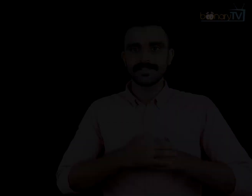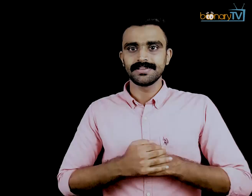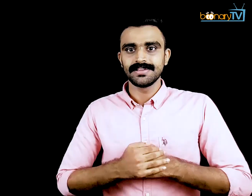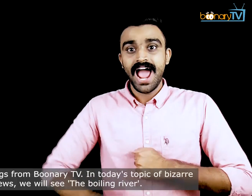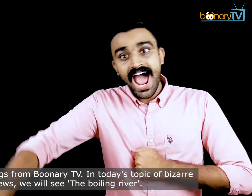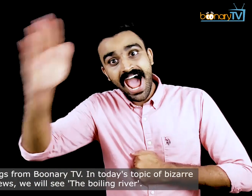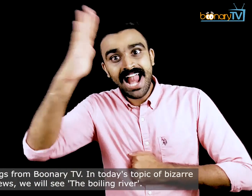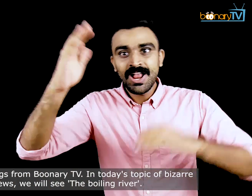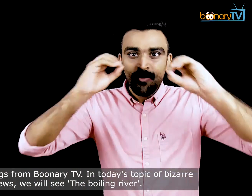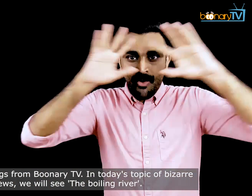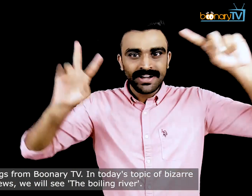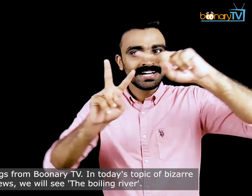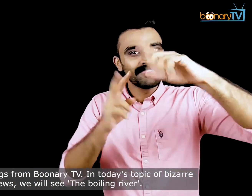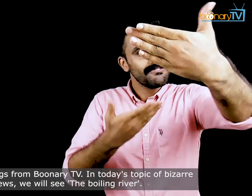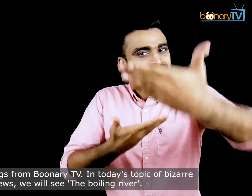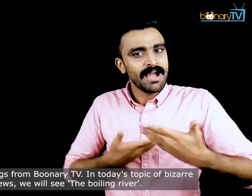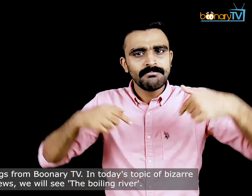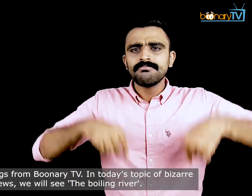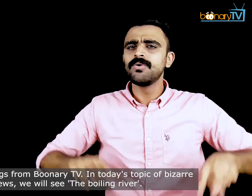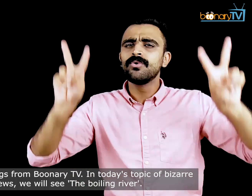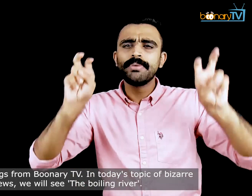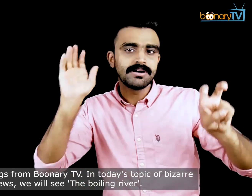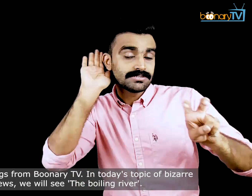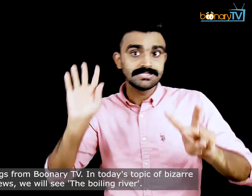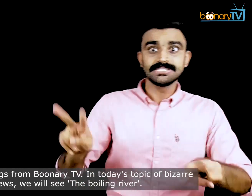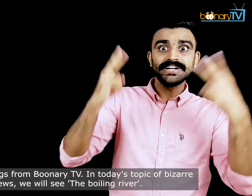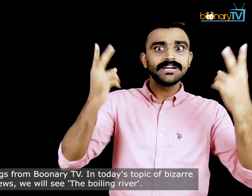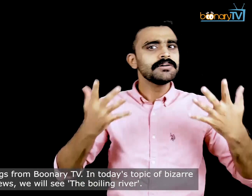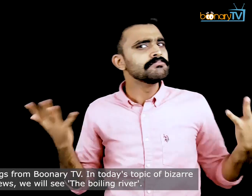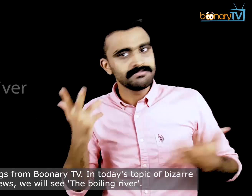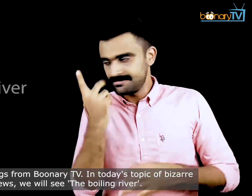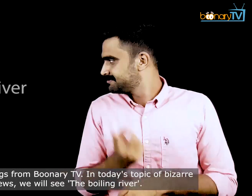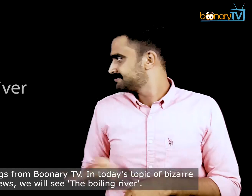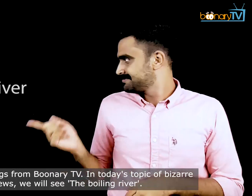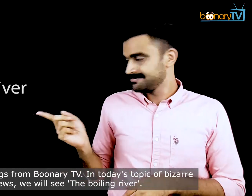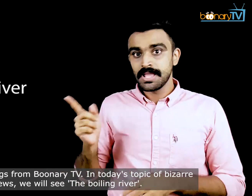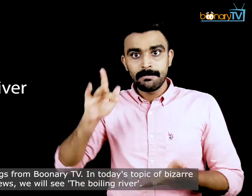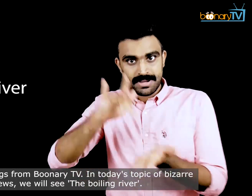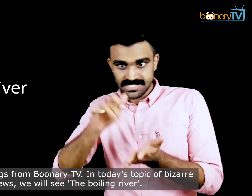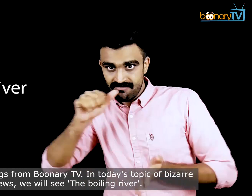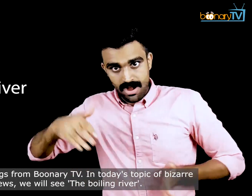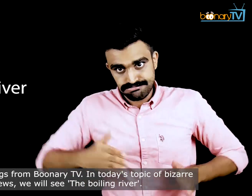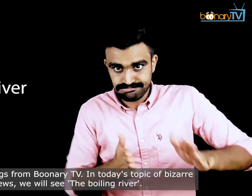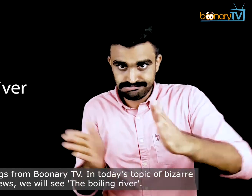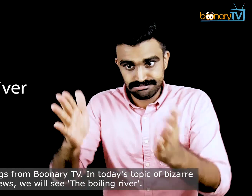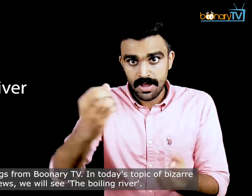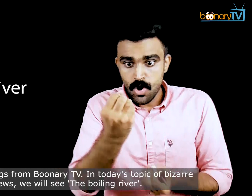Hello, greetings from Bhoonari TV. In today's topic of bizarre news, we will see the